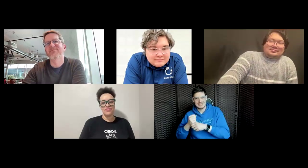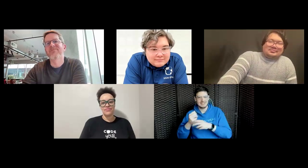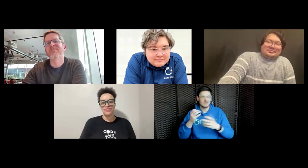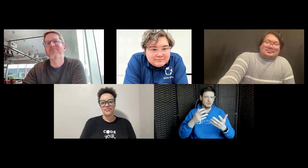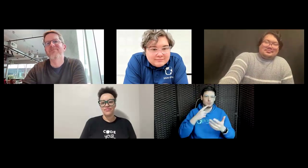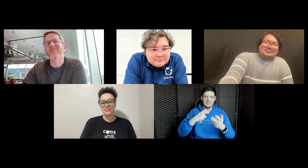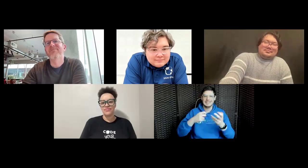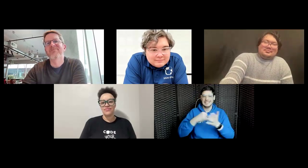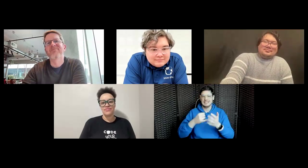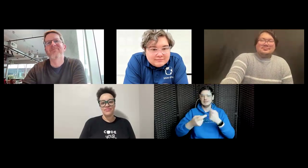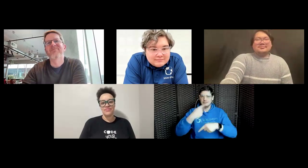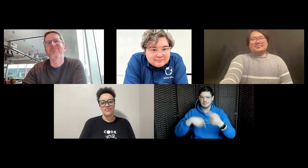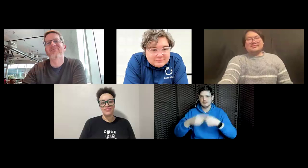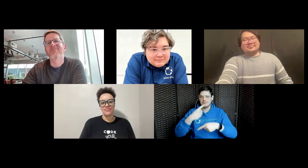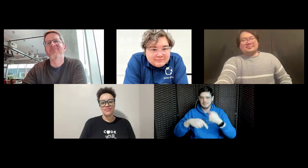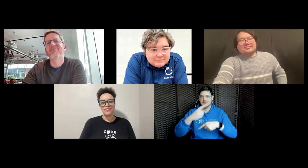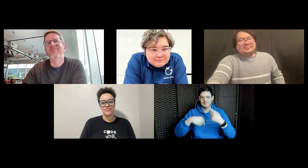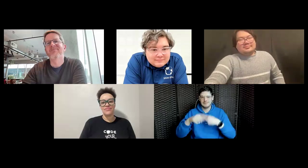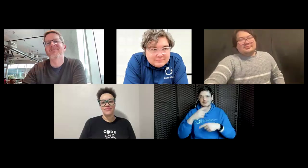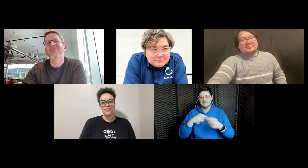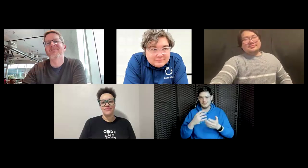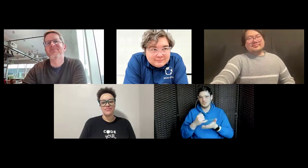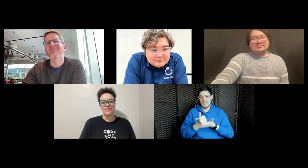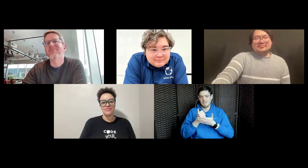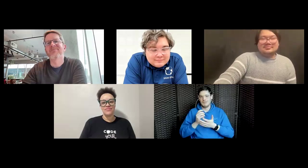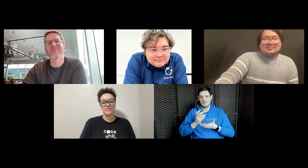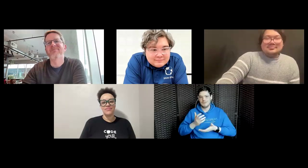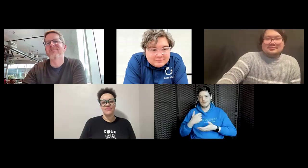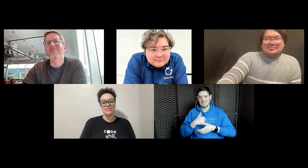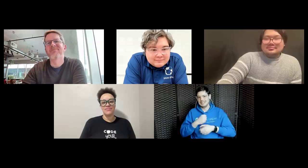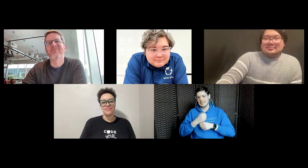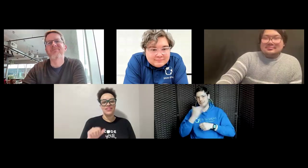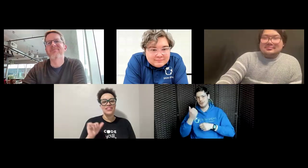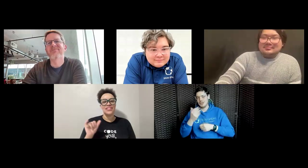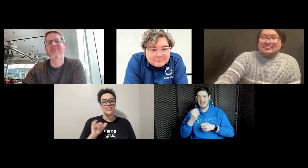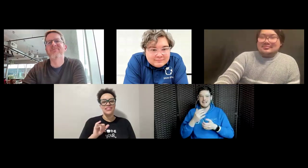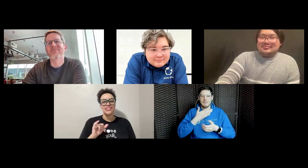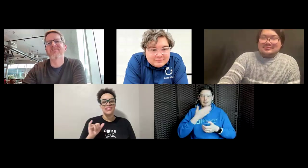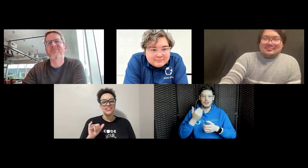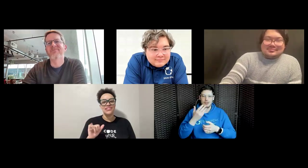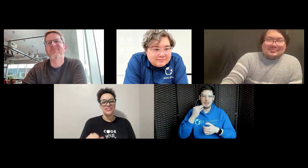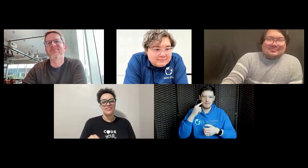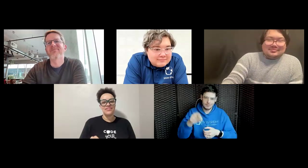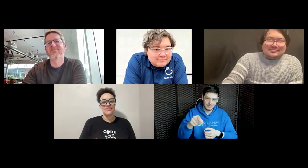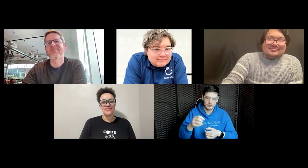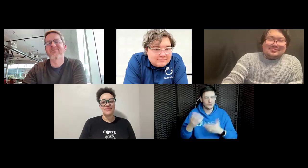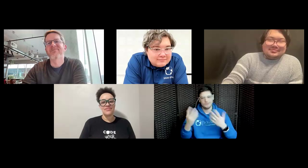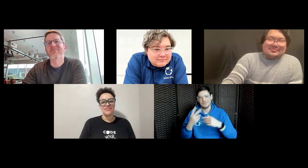the more data we get, really it just is a continuous cycle that helps to improve, and it gets better and better